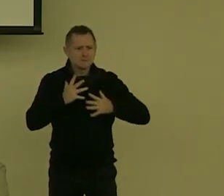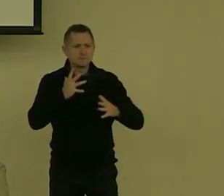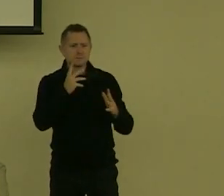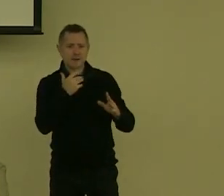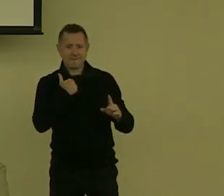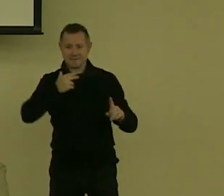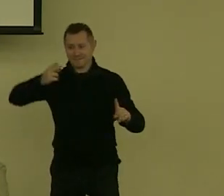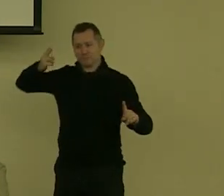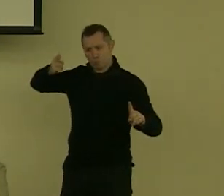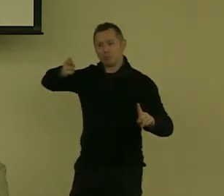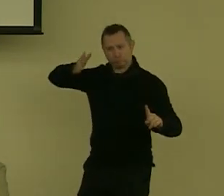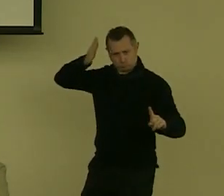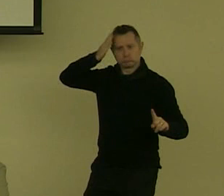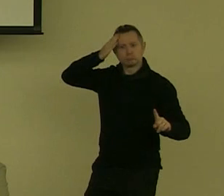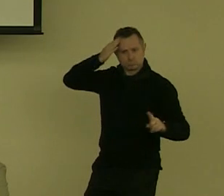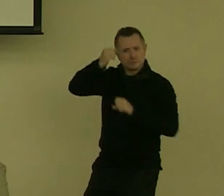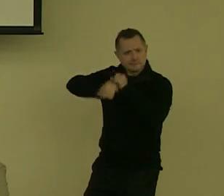genre.